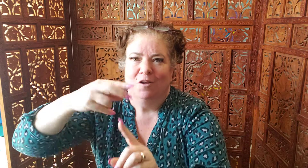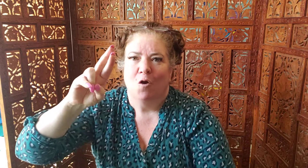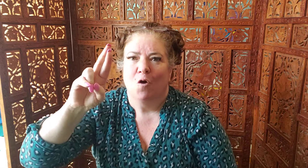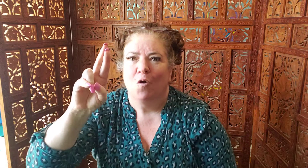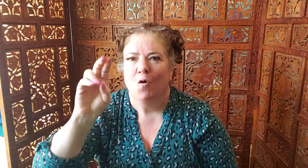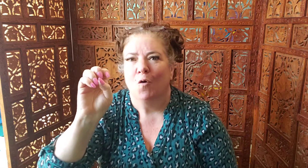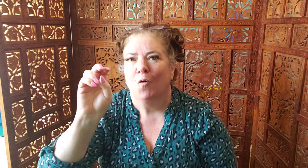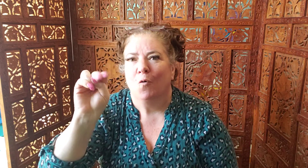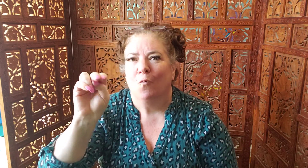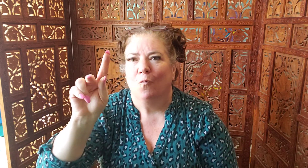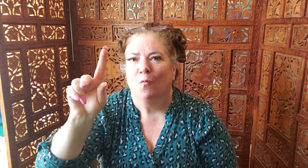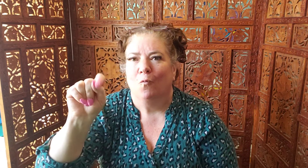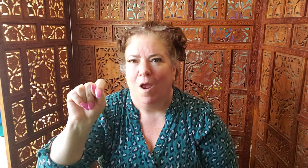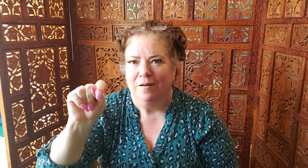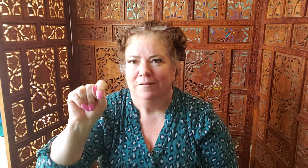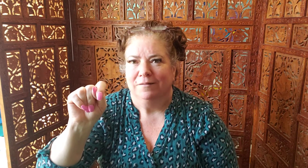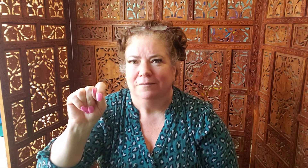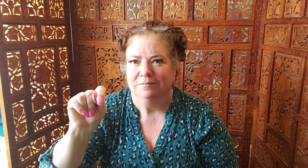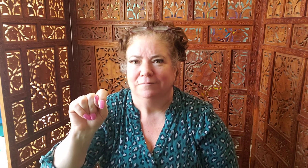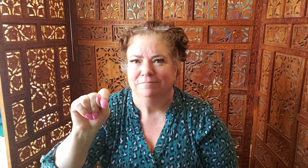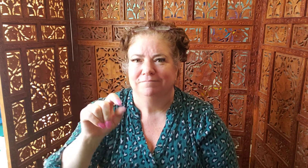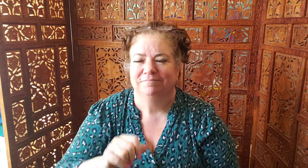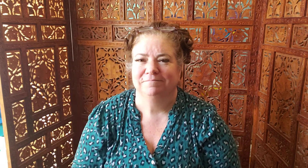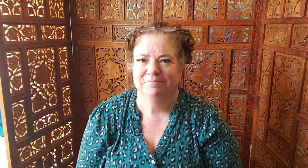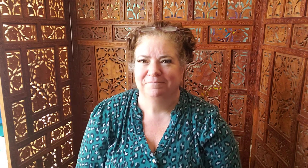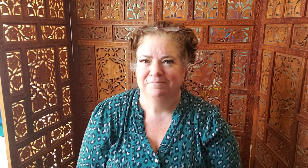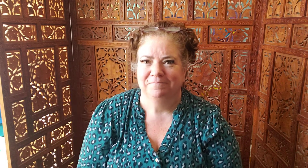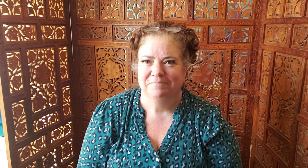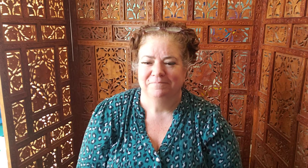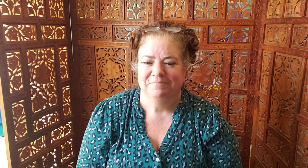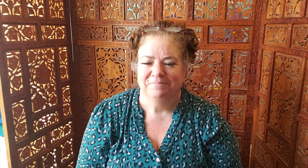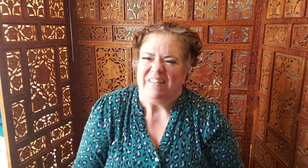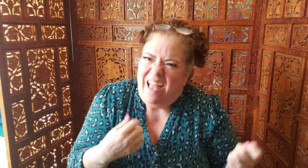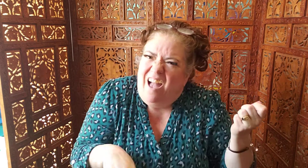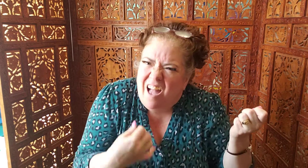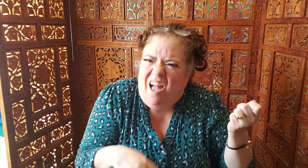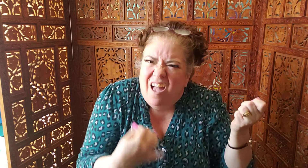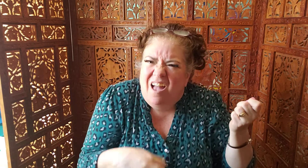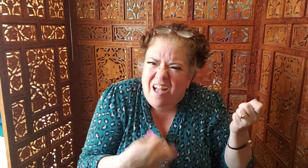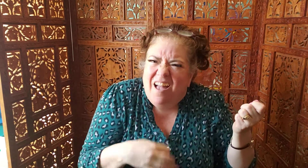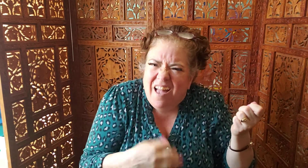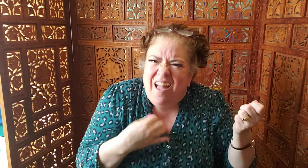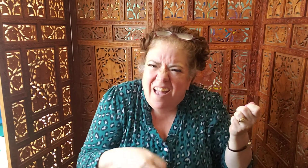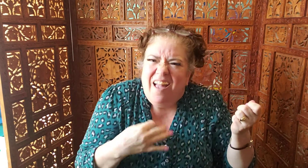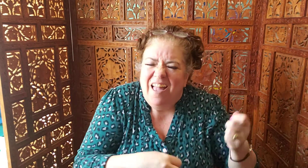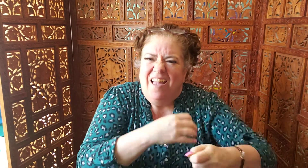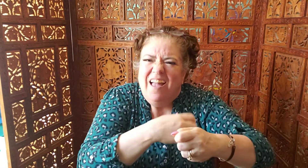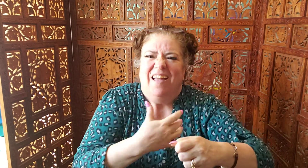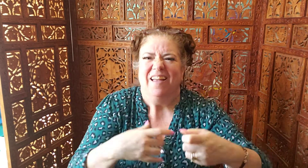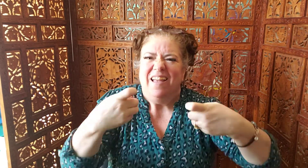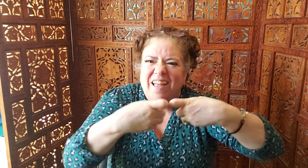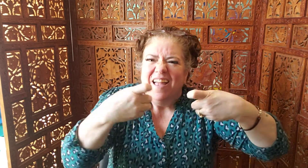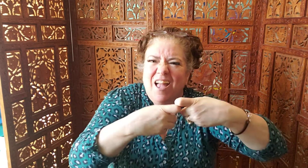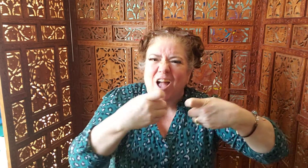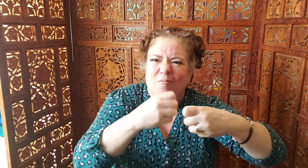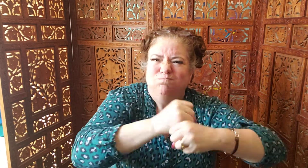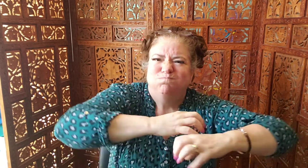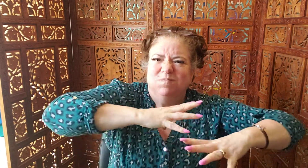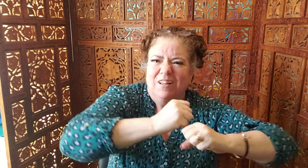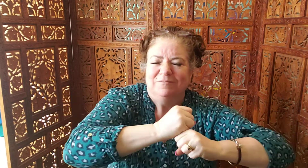The power blows. On October 21st, 1995, composer Jonathan